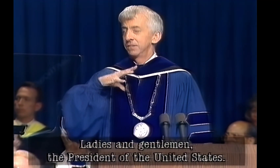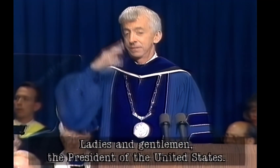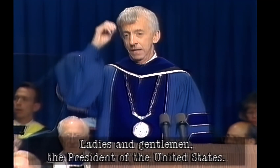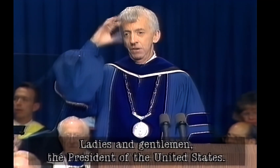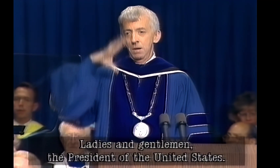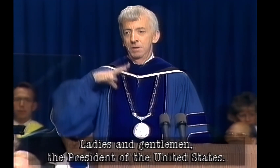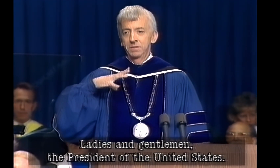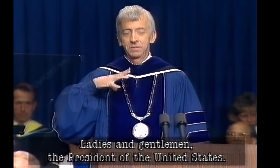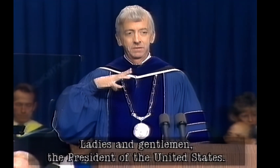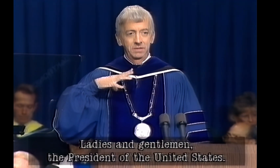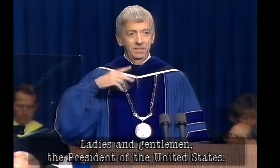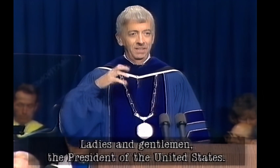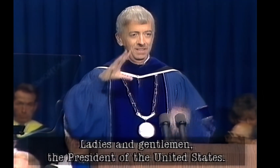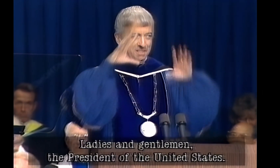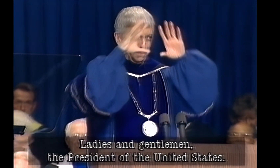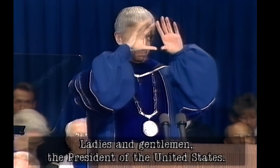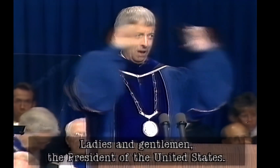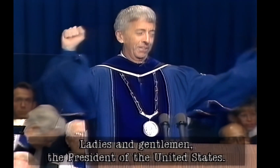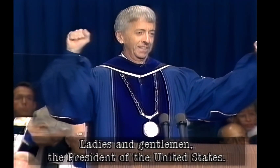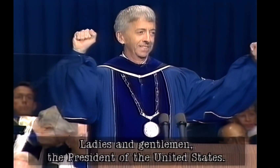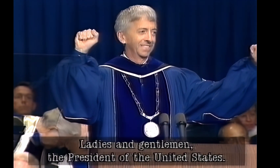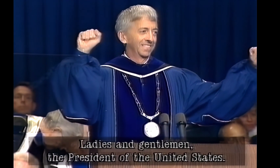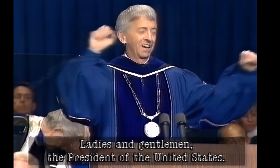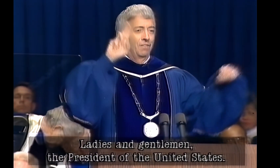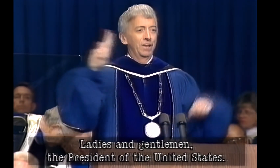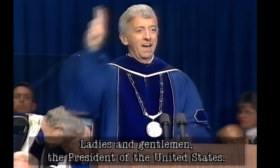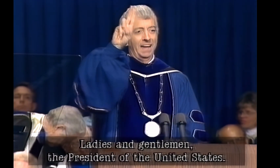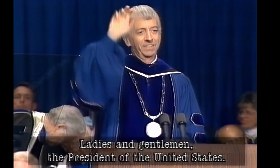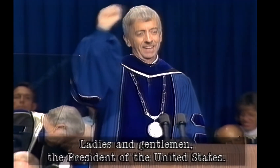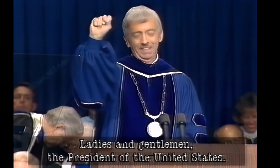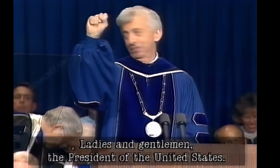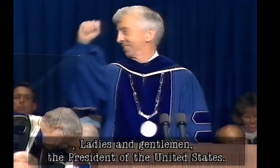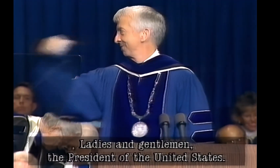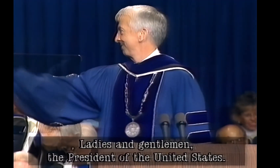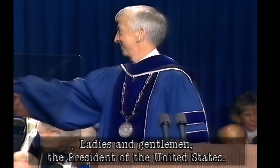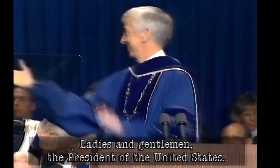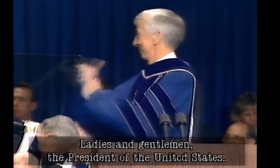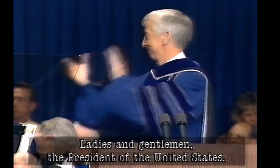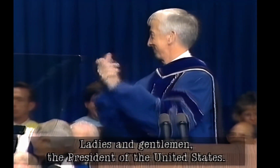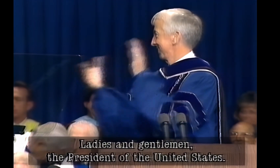Ladies and gentlemen, the President of the United States.